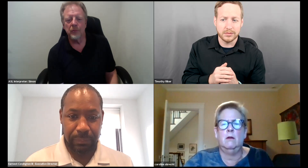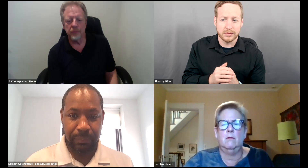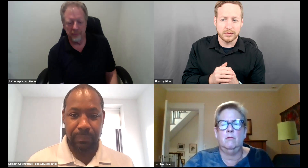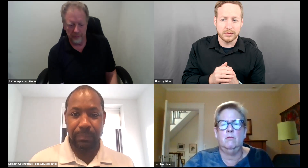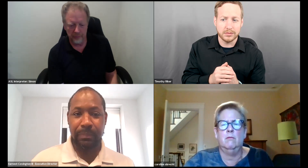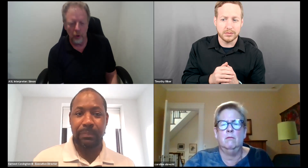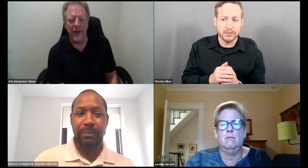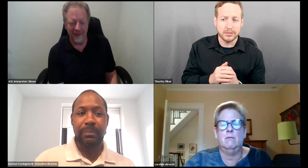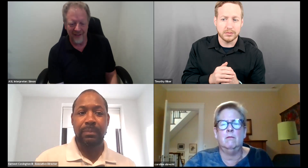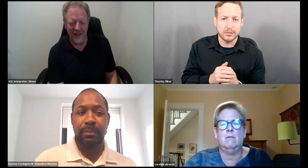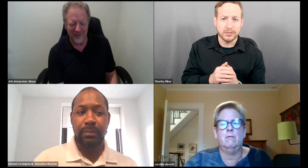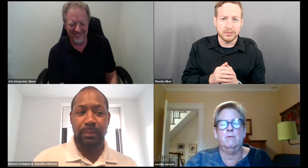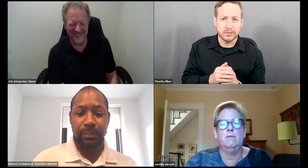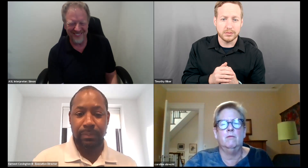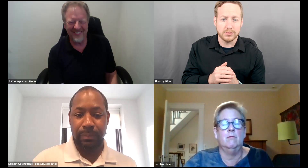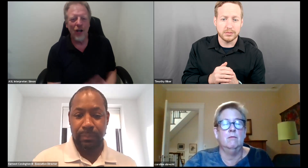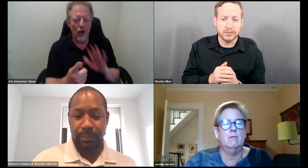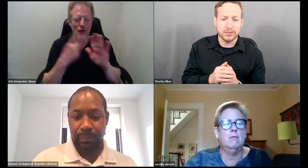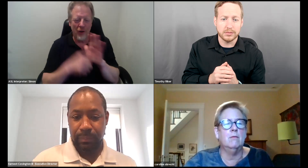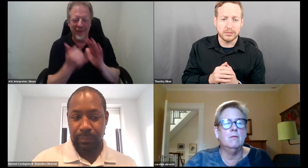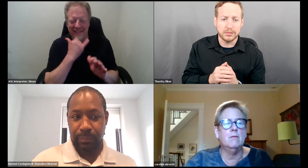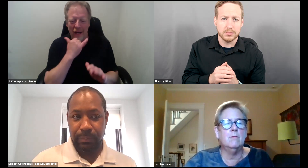Boomy. Boomy, thank you.